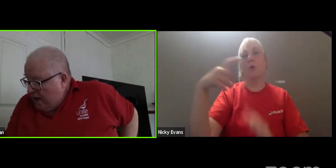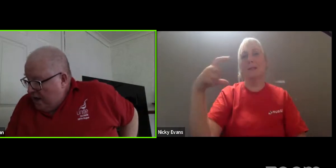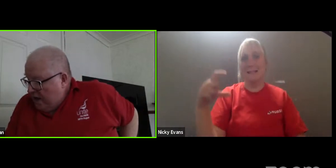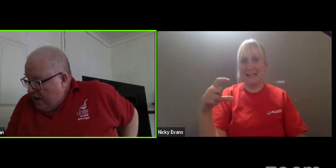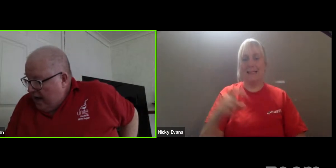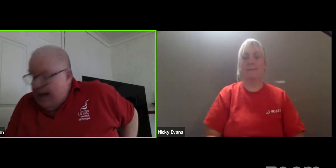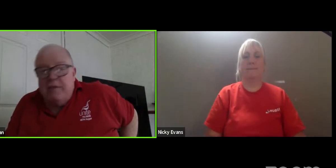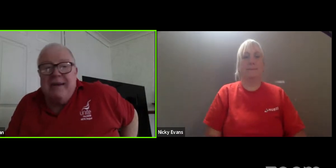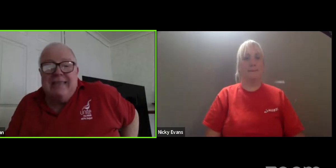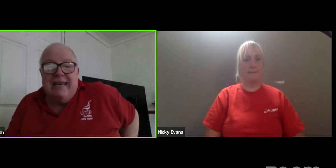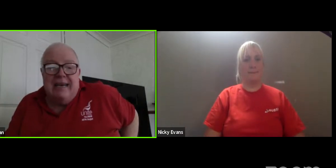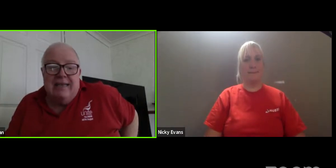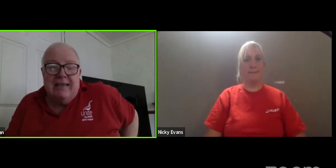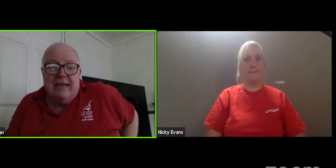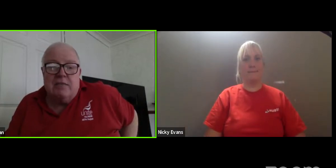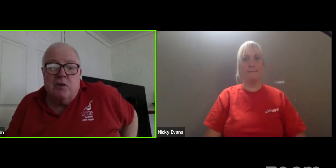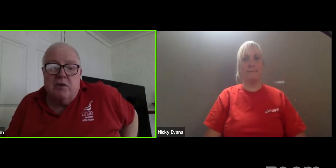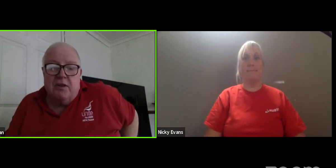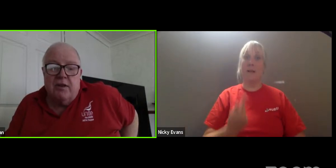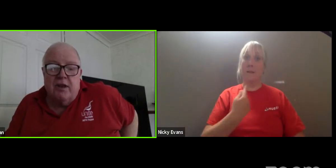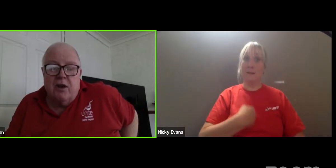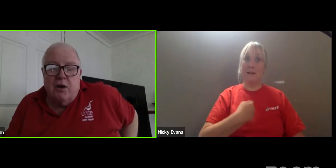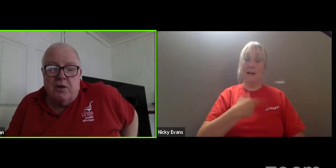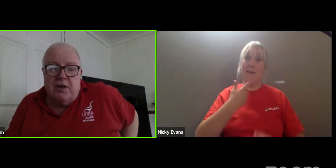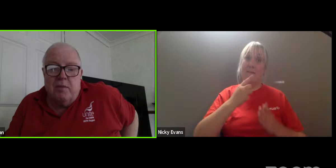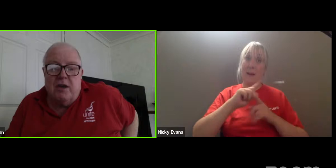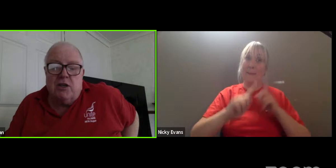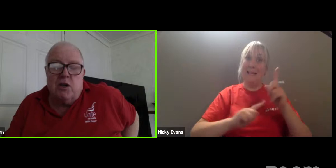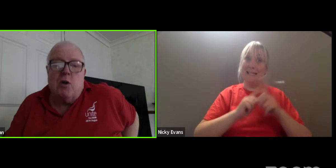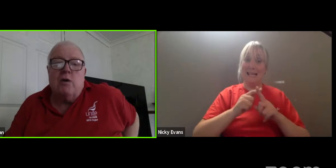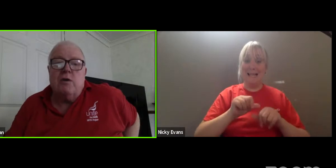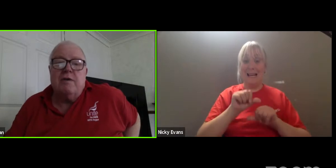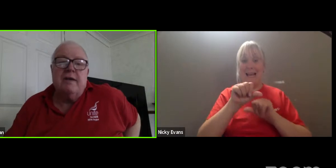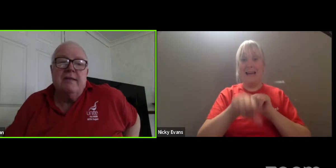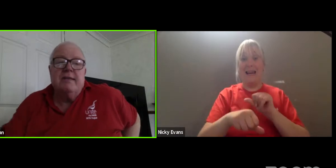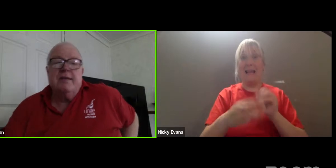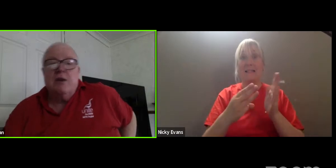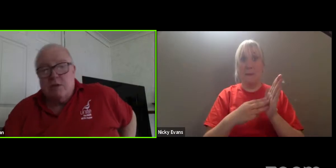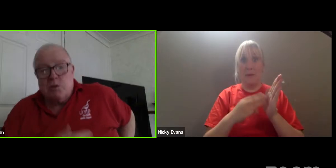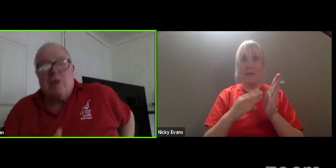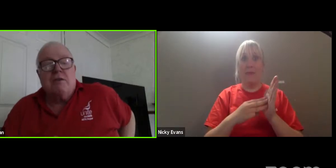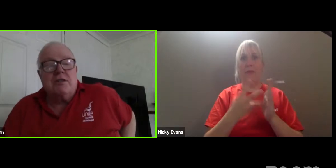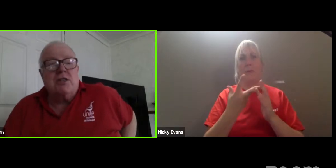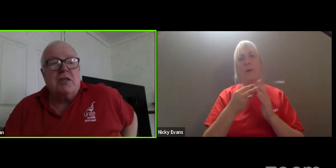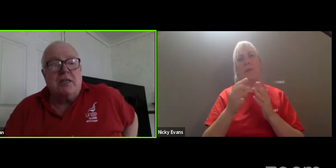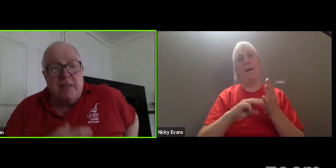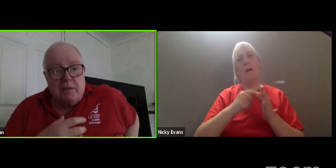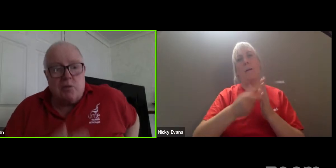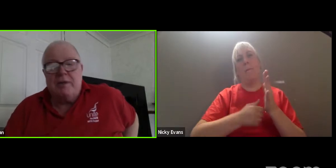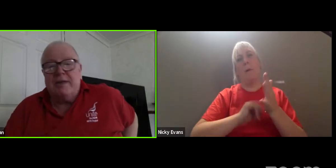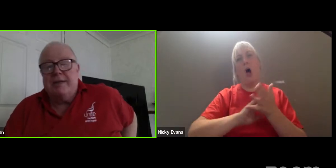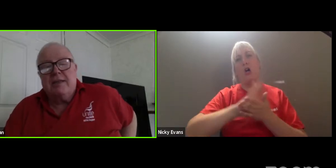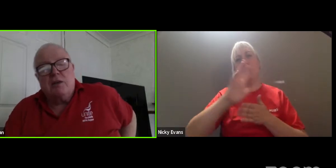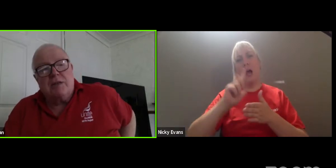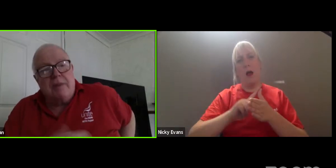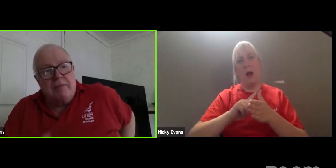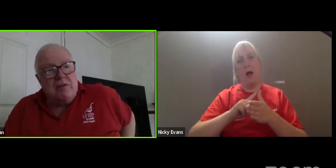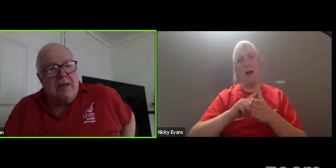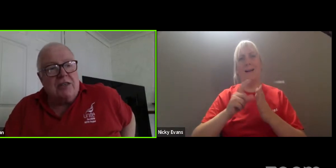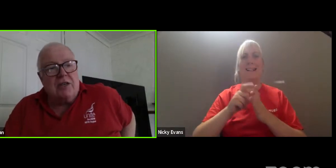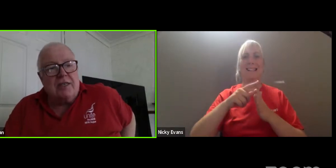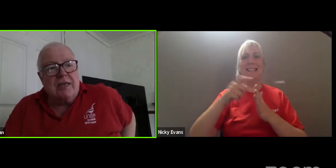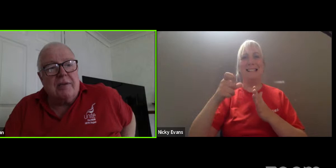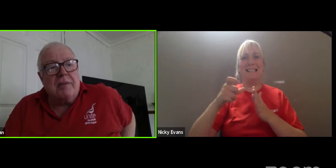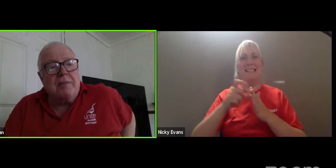So I have a meeting next month with Marcia de Cordova, who was one of us. She's a disabled woman. She was a member